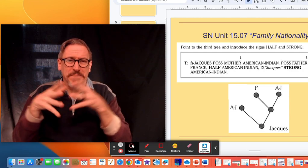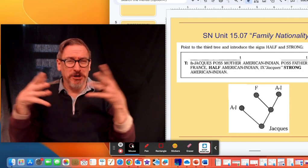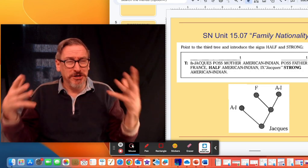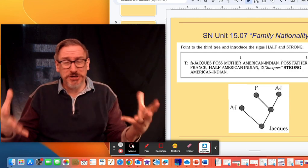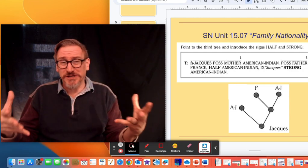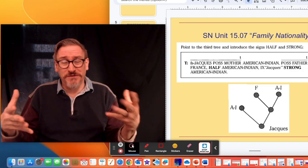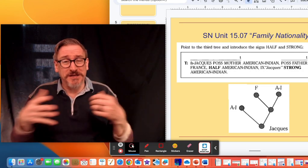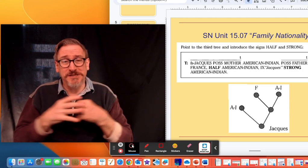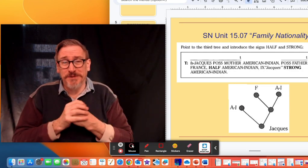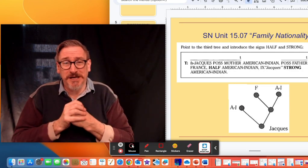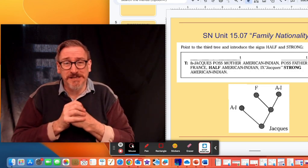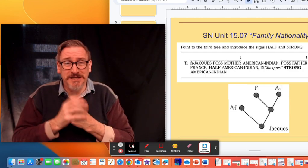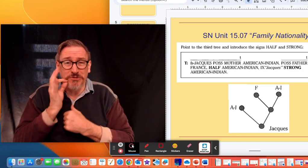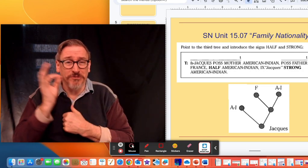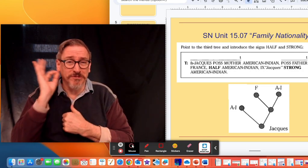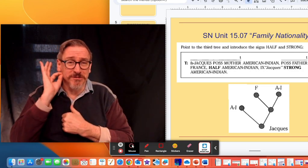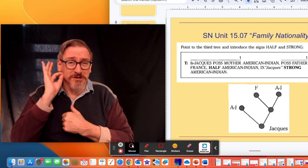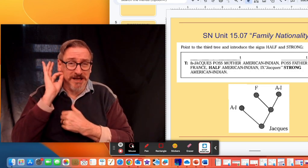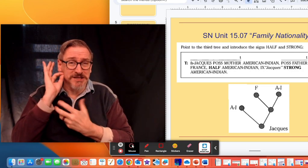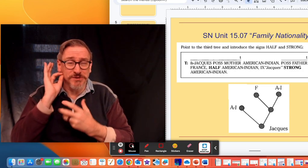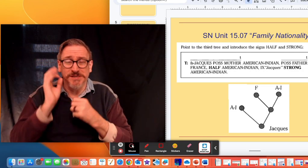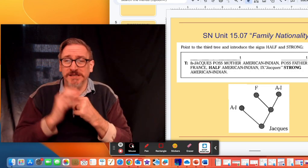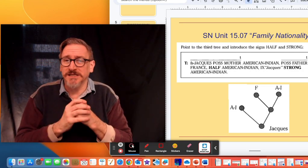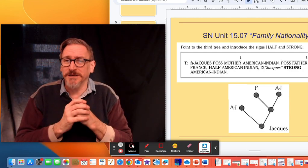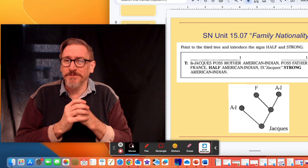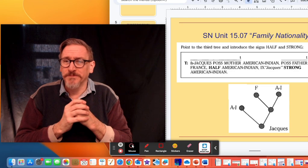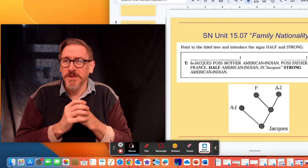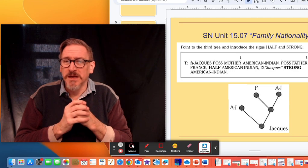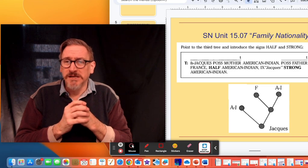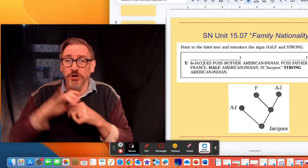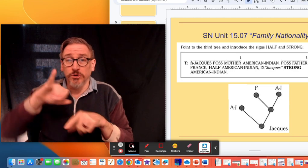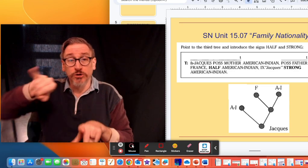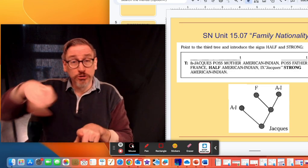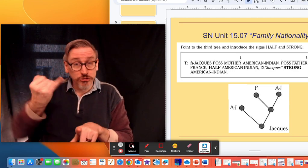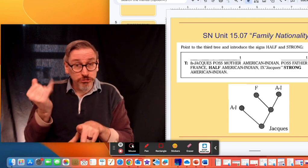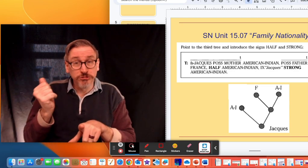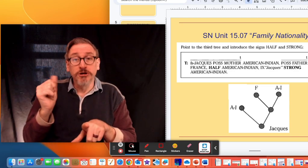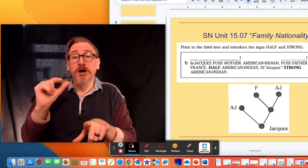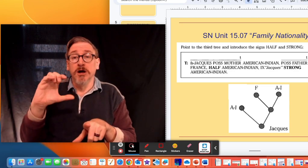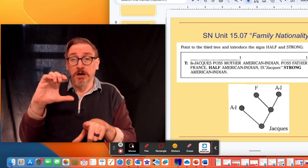Native American just for this because I don't like to use this sign. So,